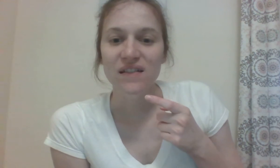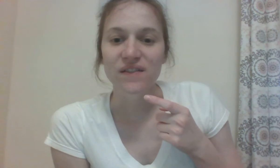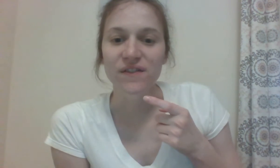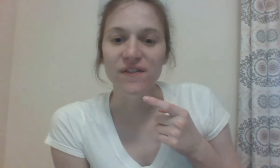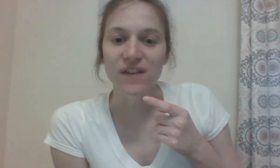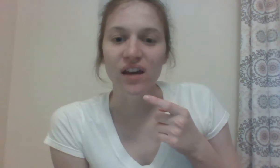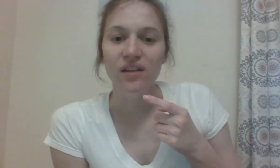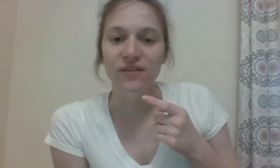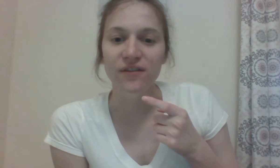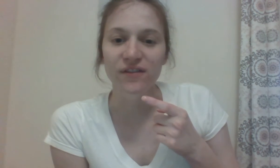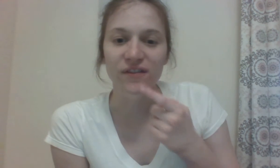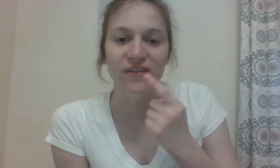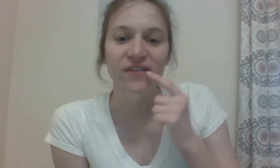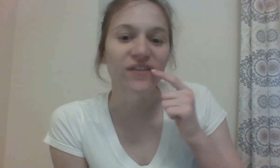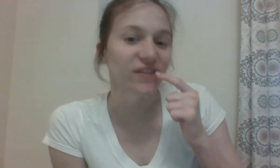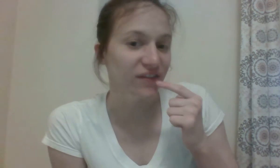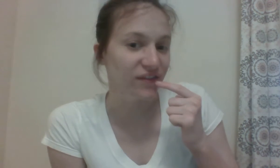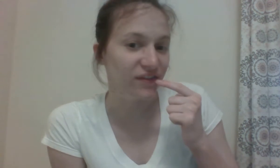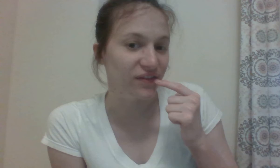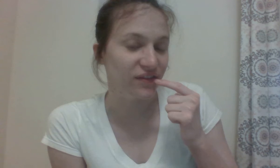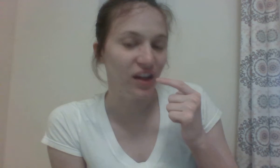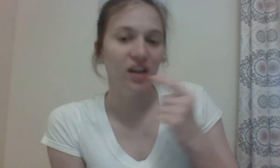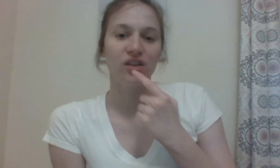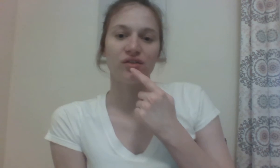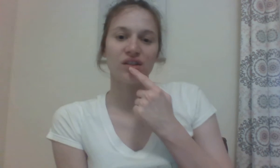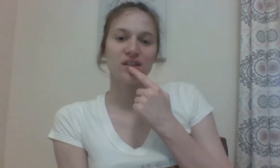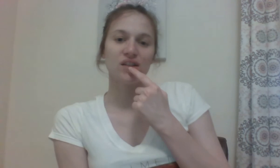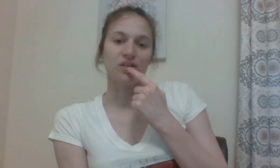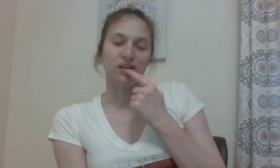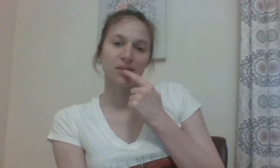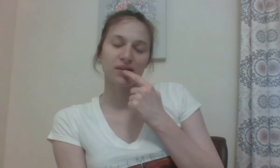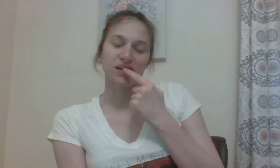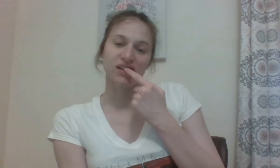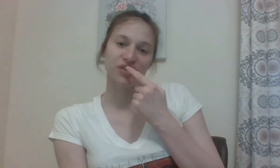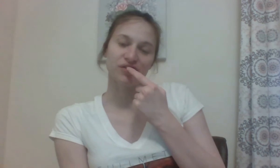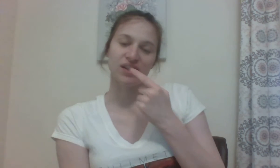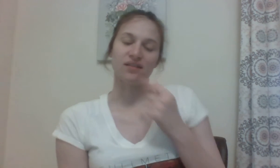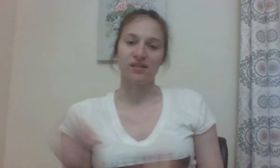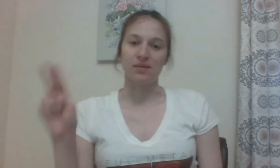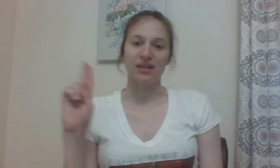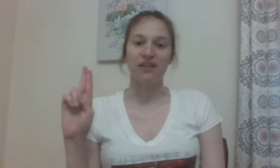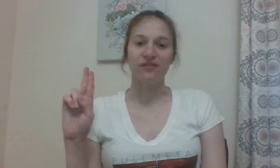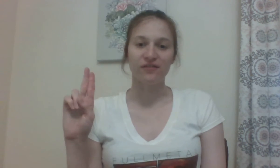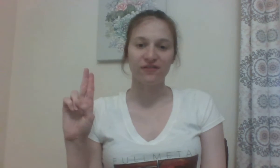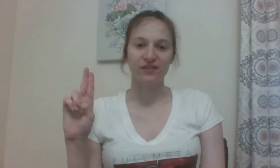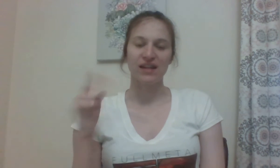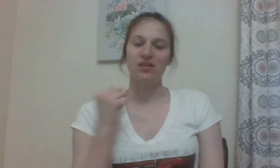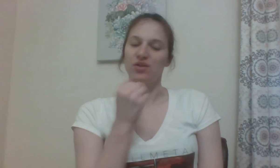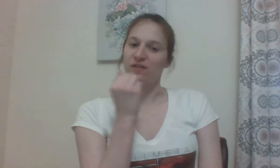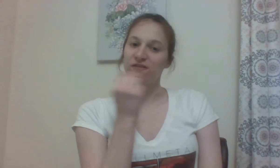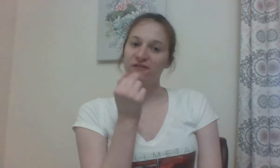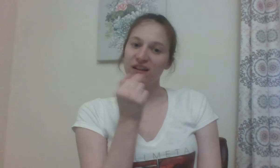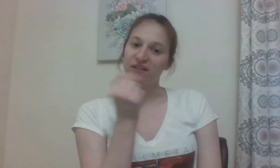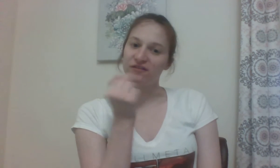V, V, V. Your, your lip is going to touch your teeth and it's going to make that V sound and you can feel it